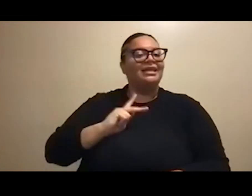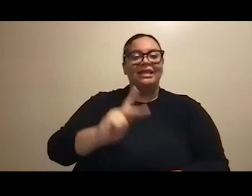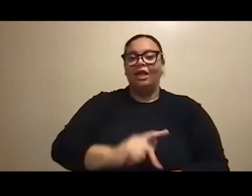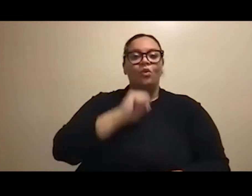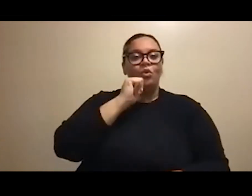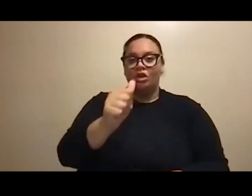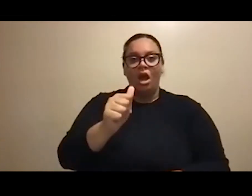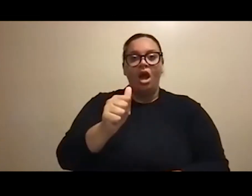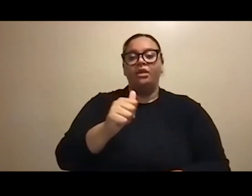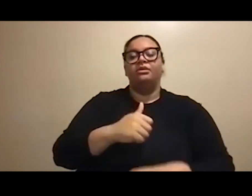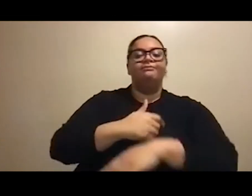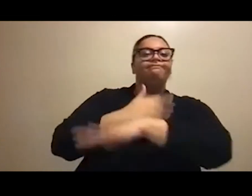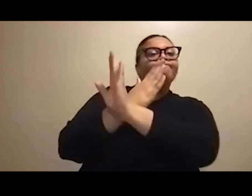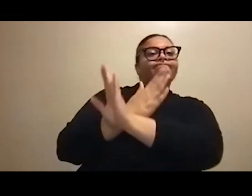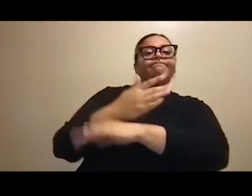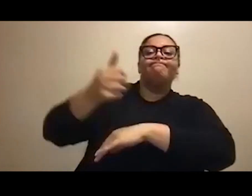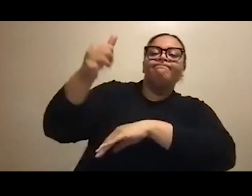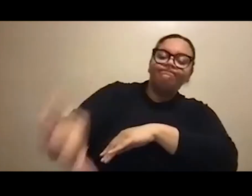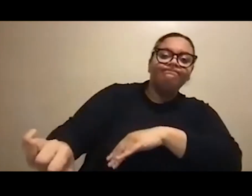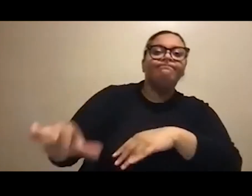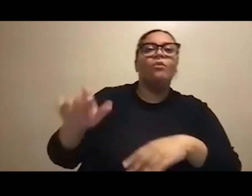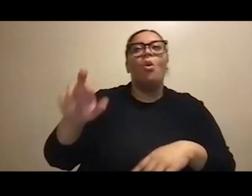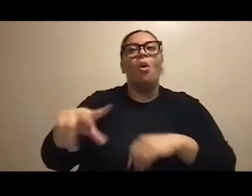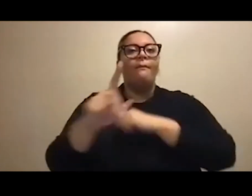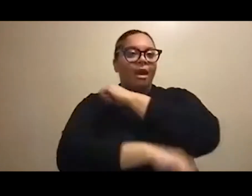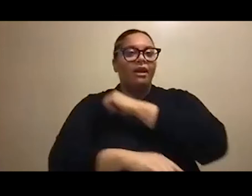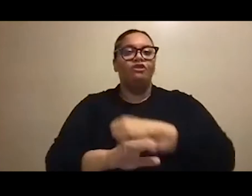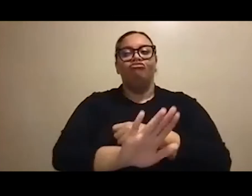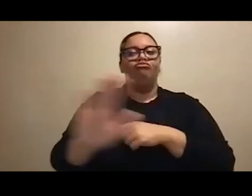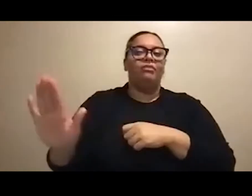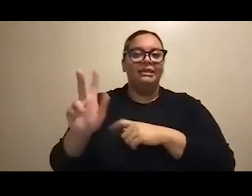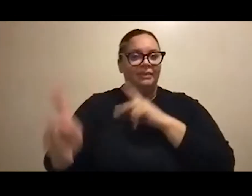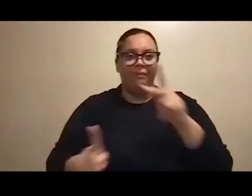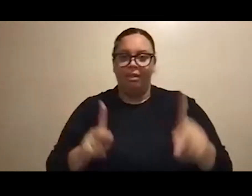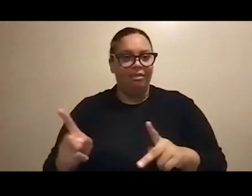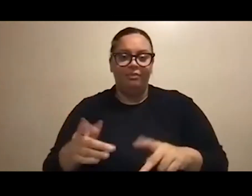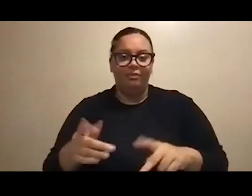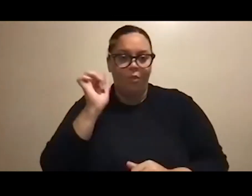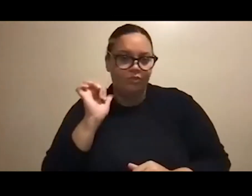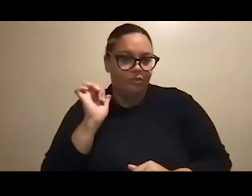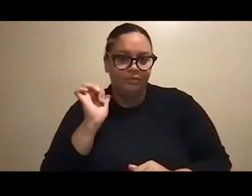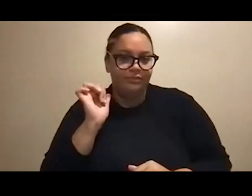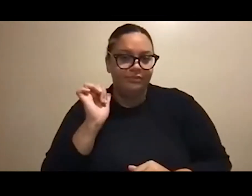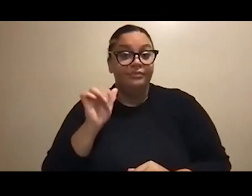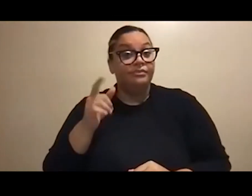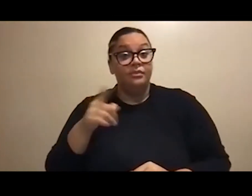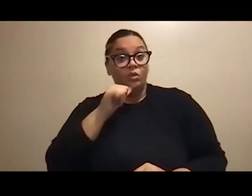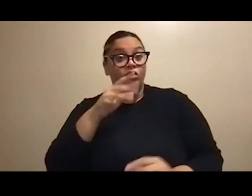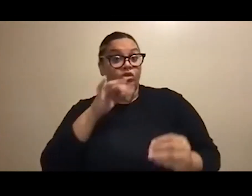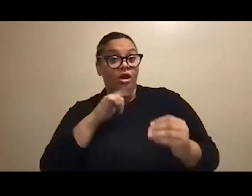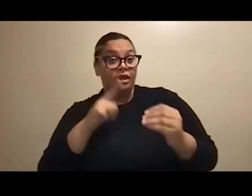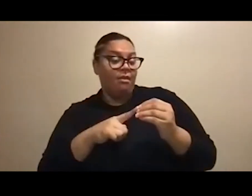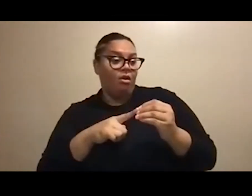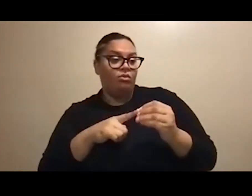or otherwise penalize his subjects. I wasn't talking about every subject, he was talking about primarily the landed